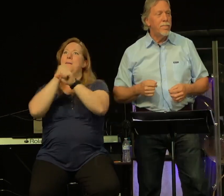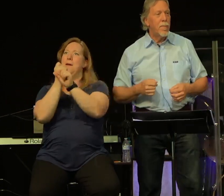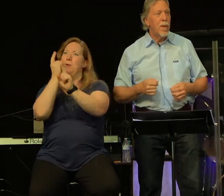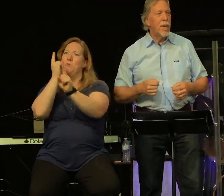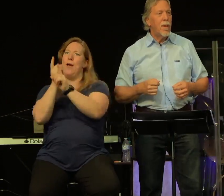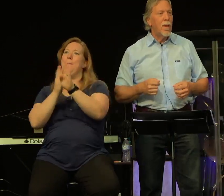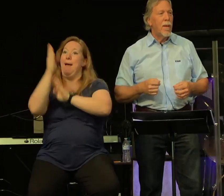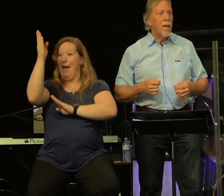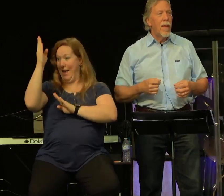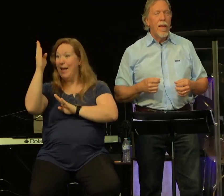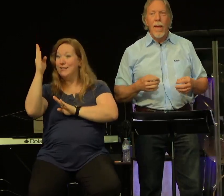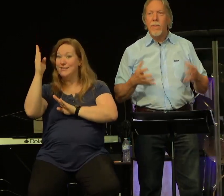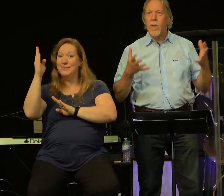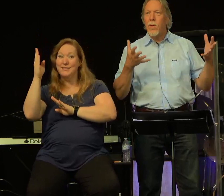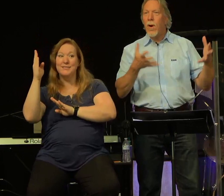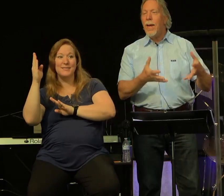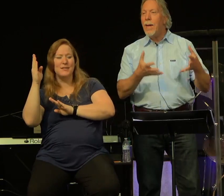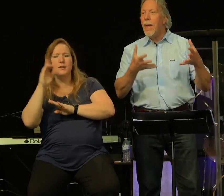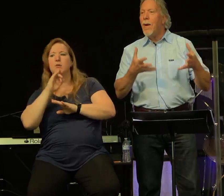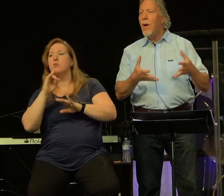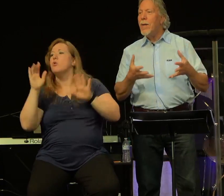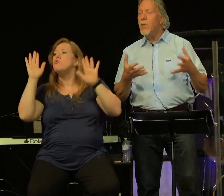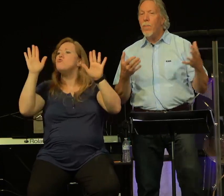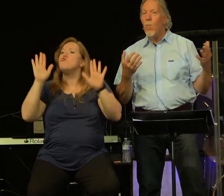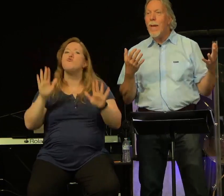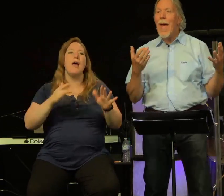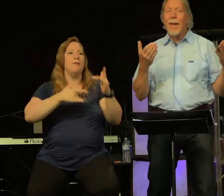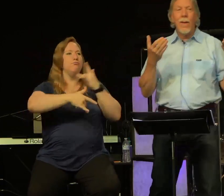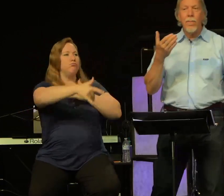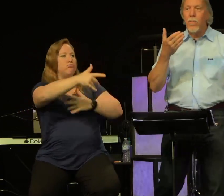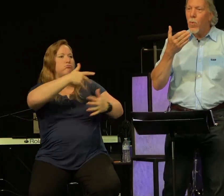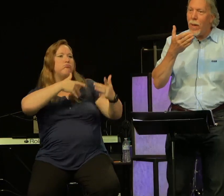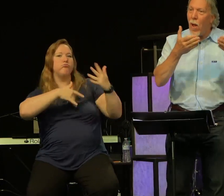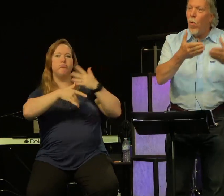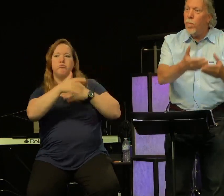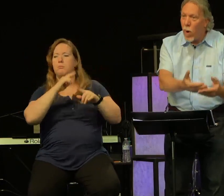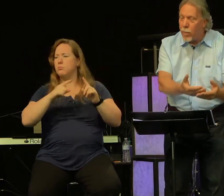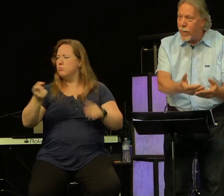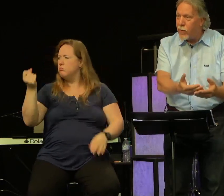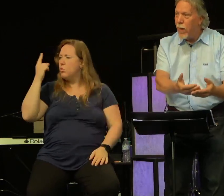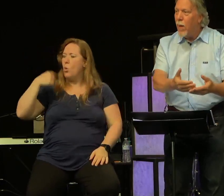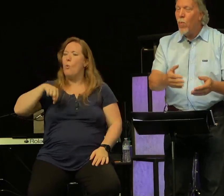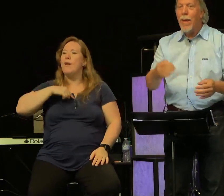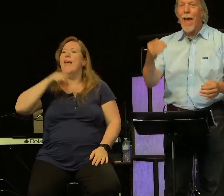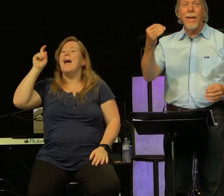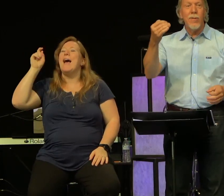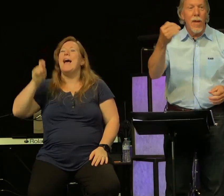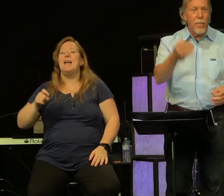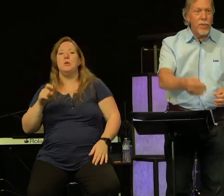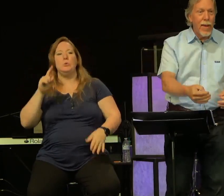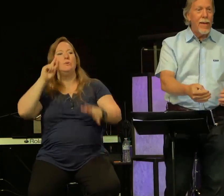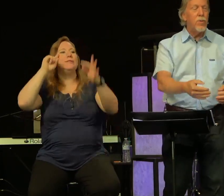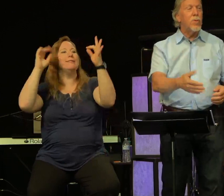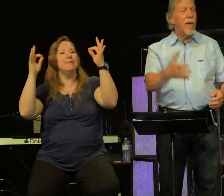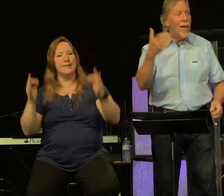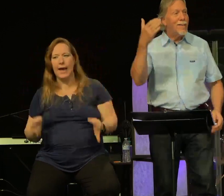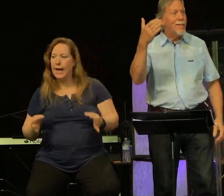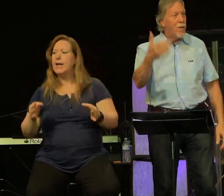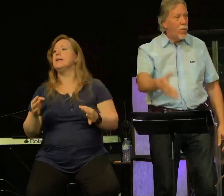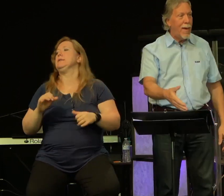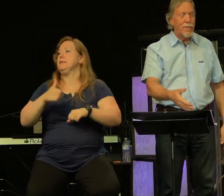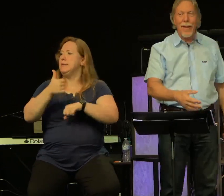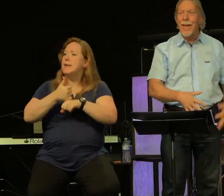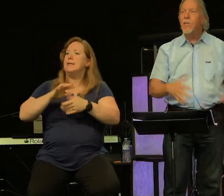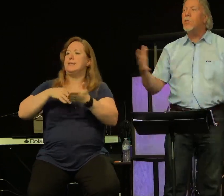one. It's a great interaction, but we had to do it on purpose. We had to set up a schedule and say, let's